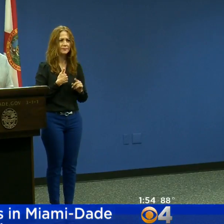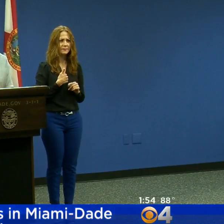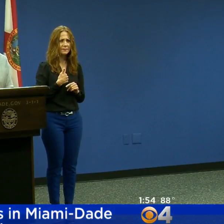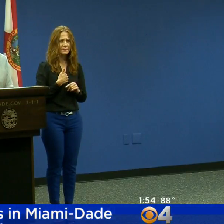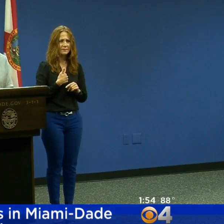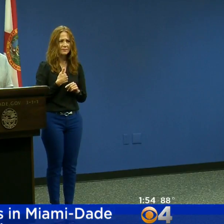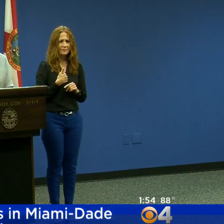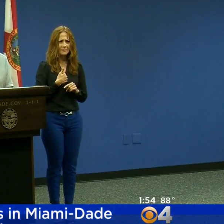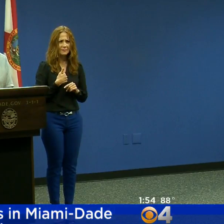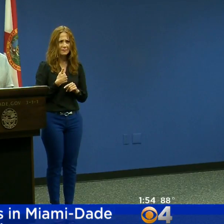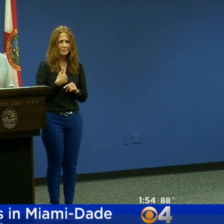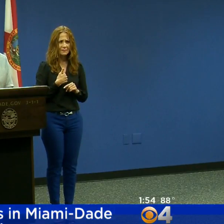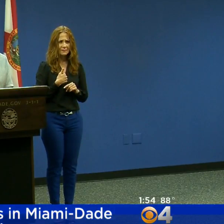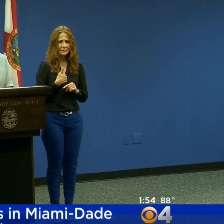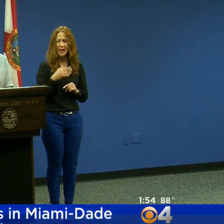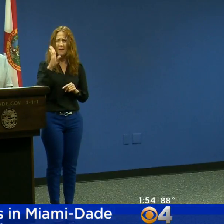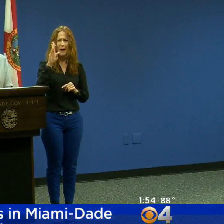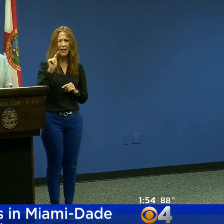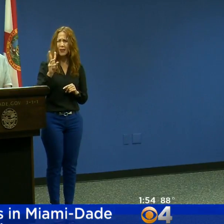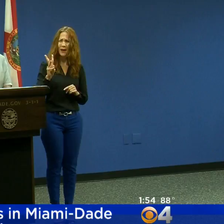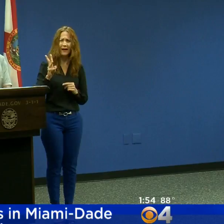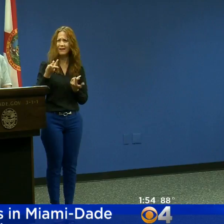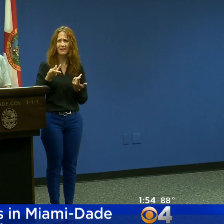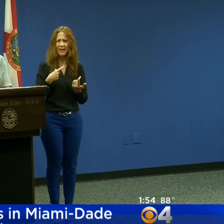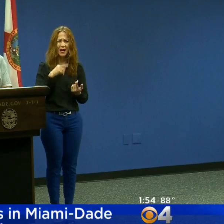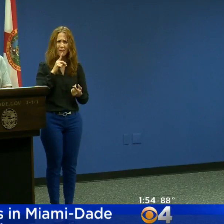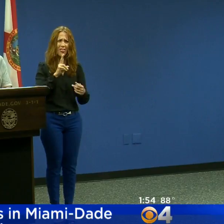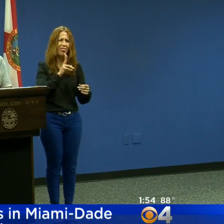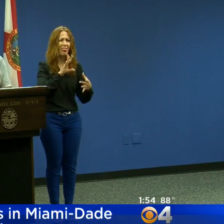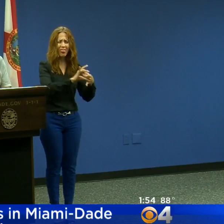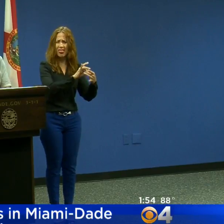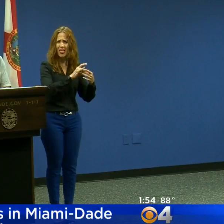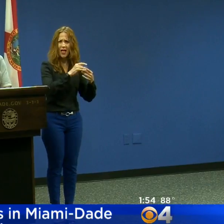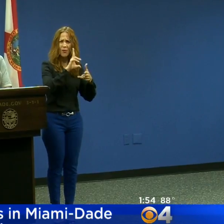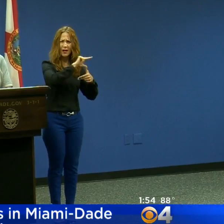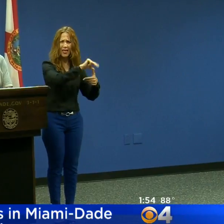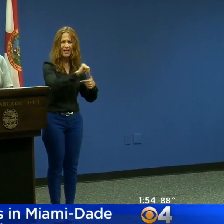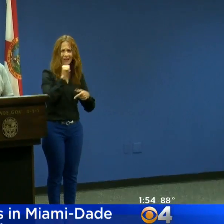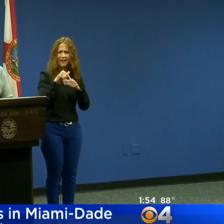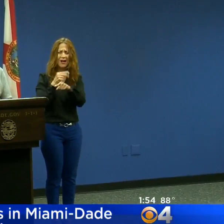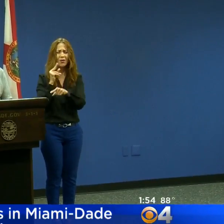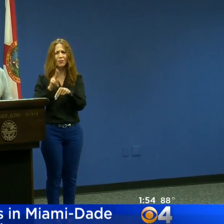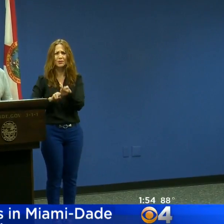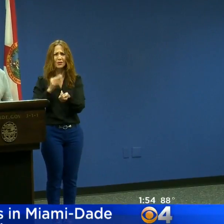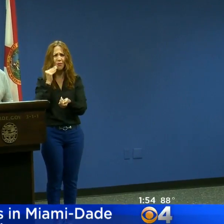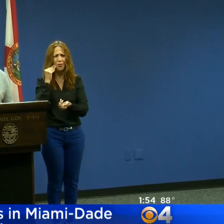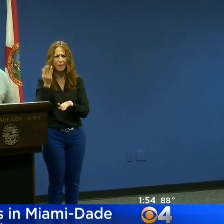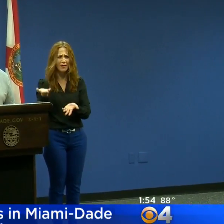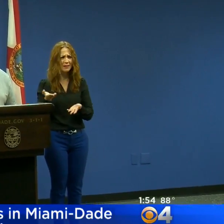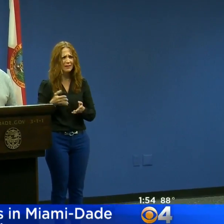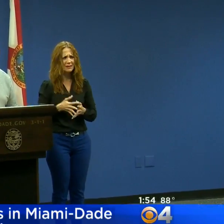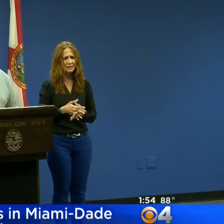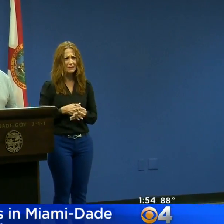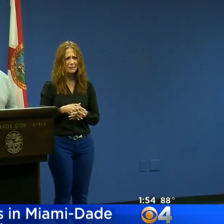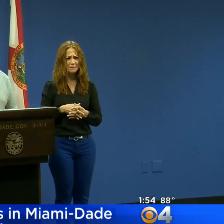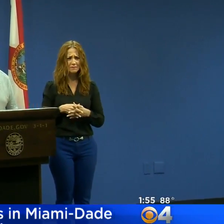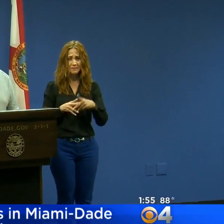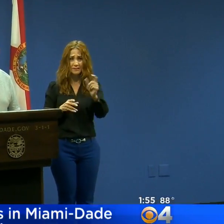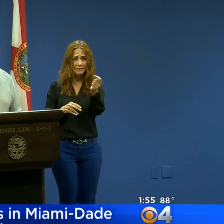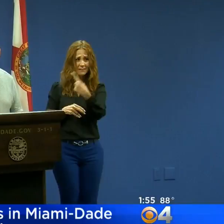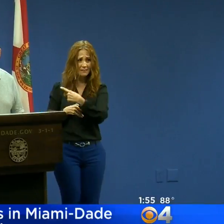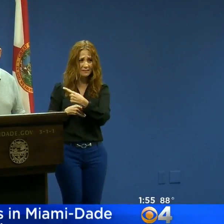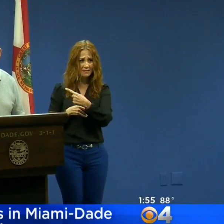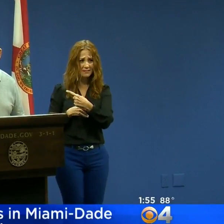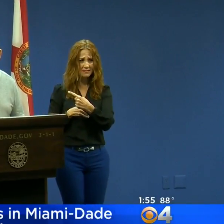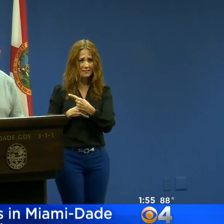there some kind of connection to Hurricane Irma? There's a memo from you. Okay. Yeah. Have you been briefed on No, I'm not.